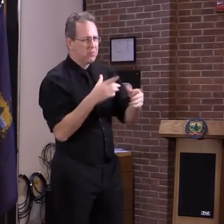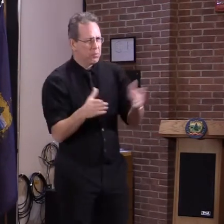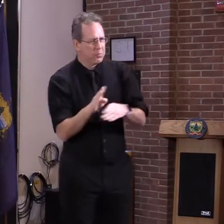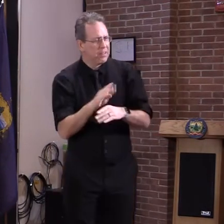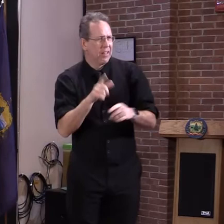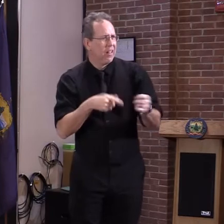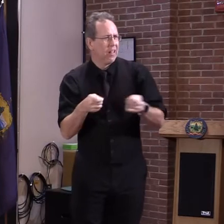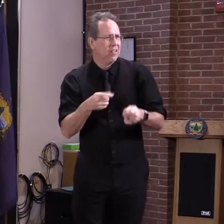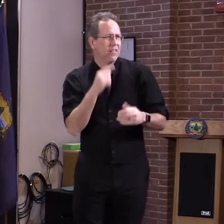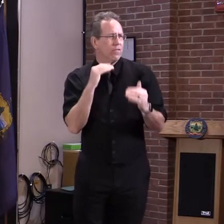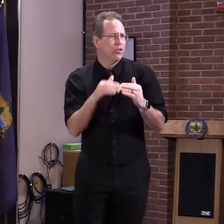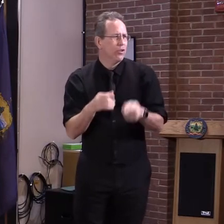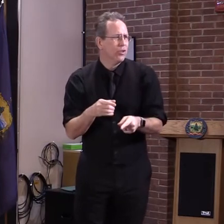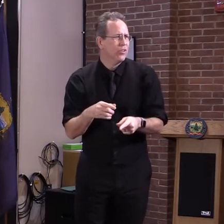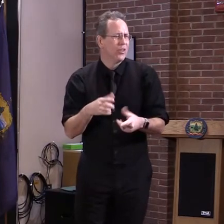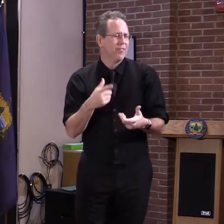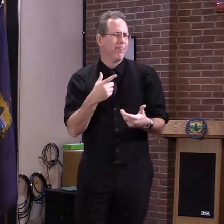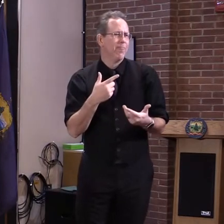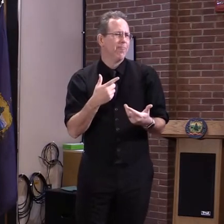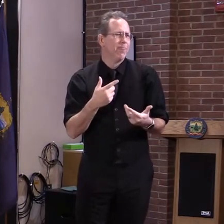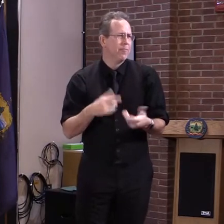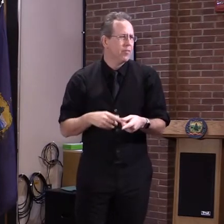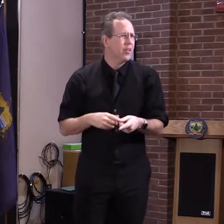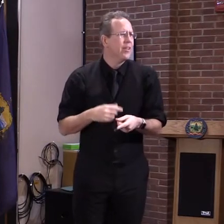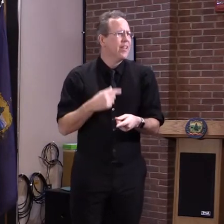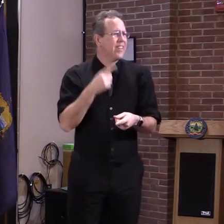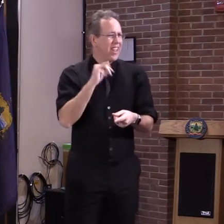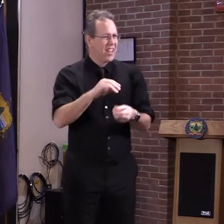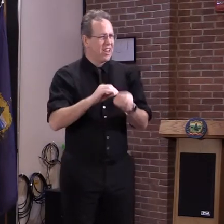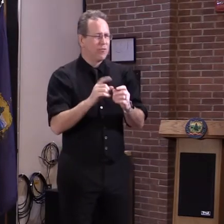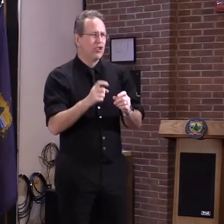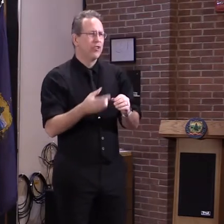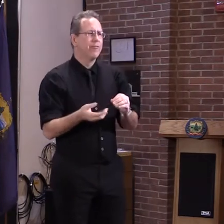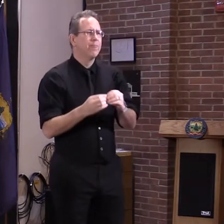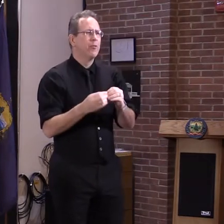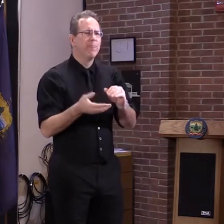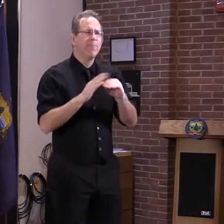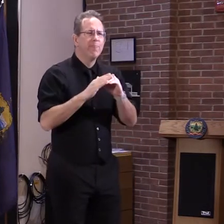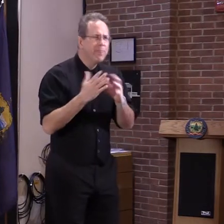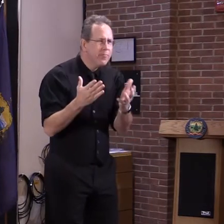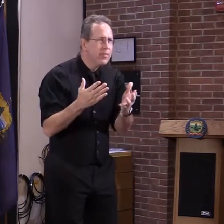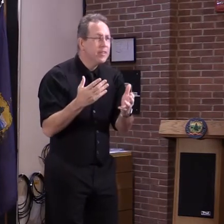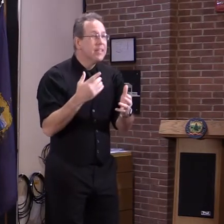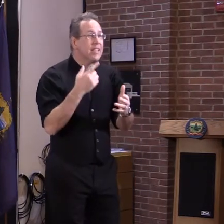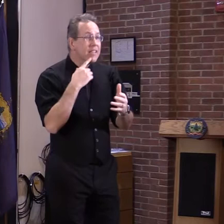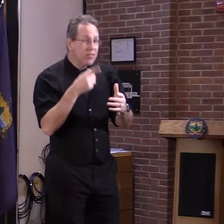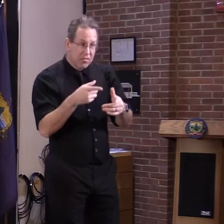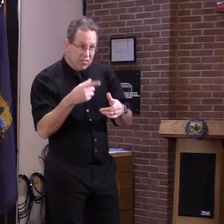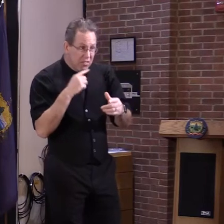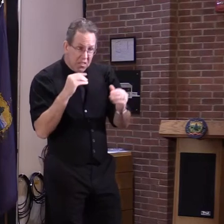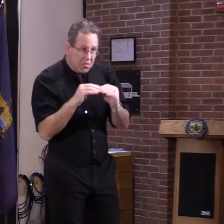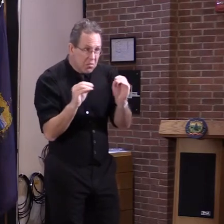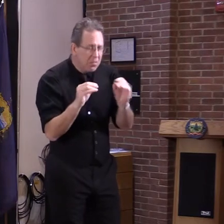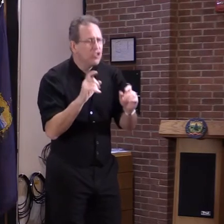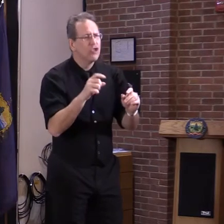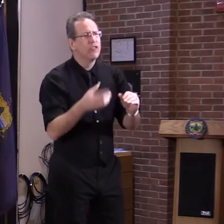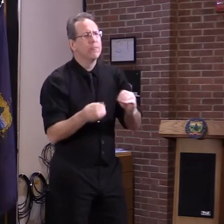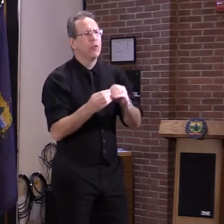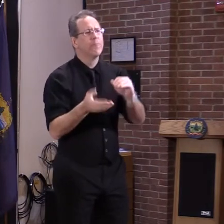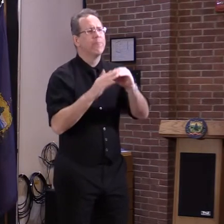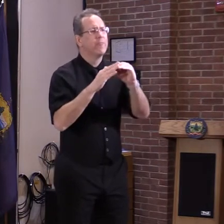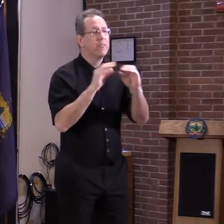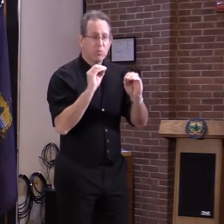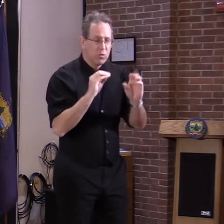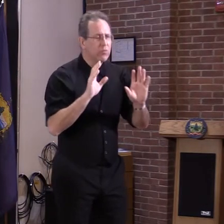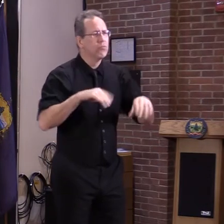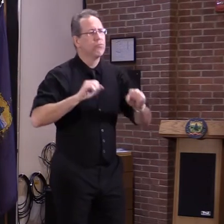and I think the level should be increased if we're going to do it at all. And I'm not saying we should do it at all from my